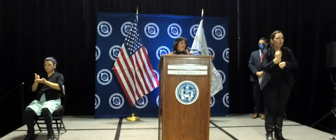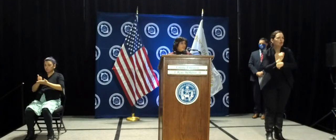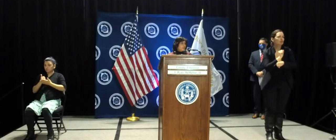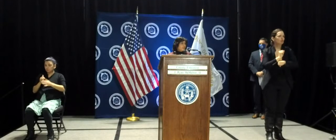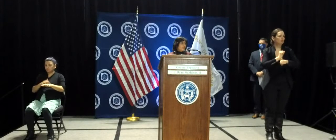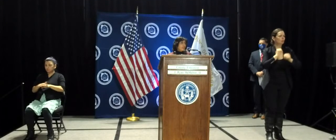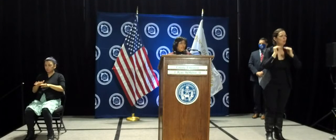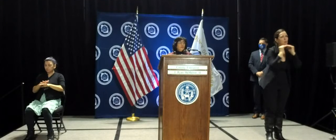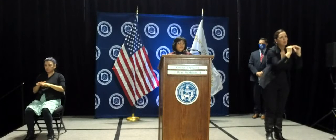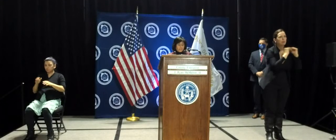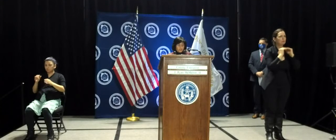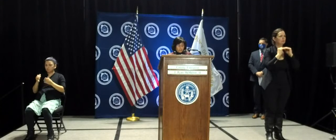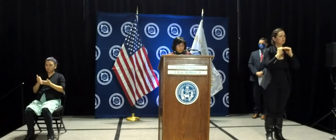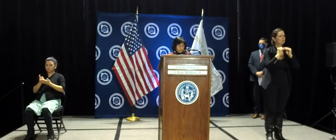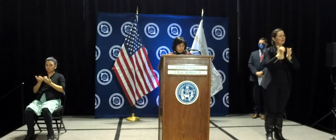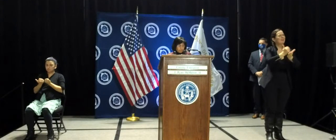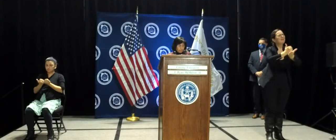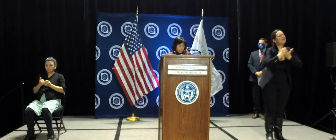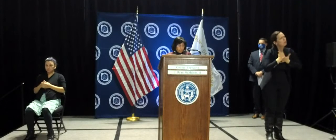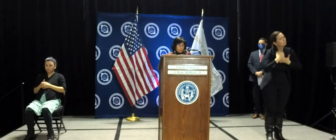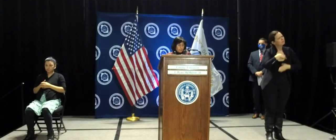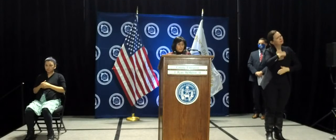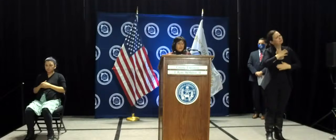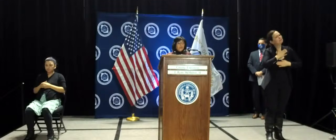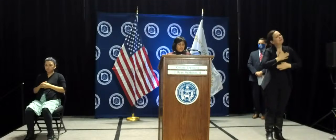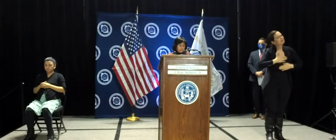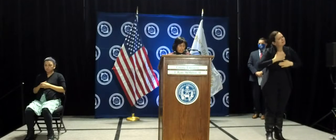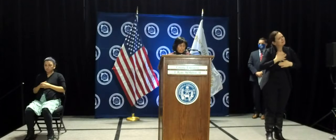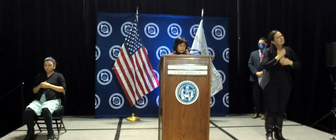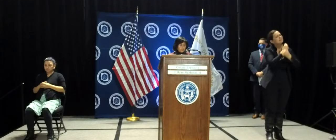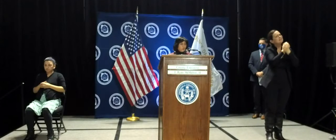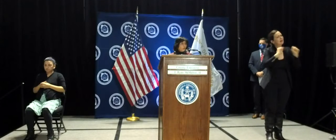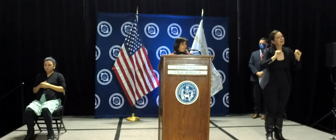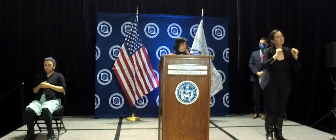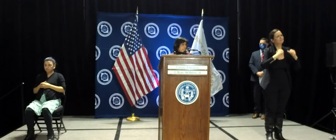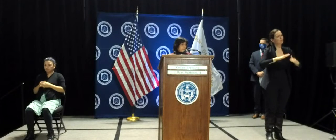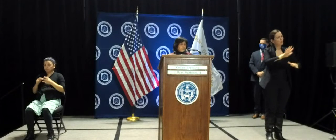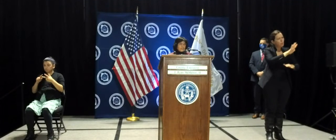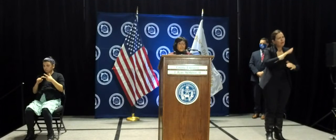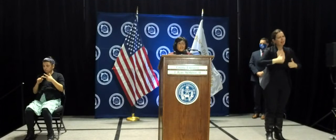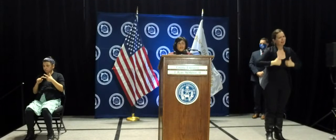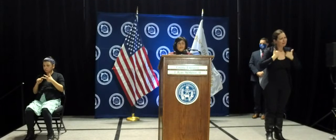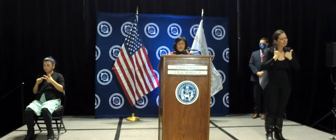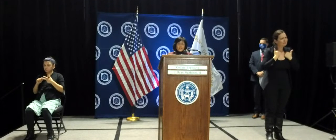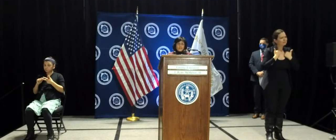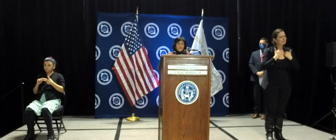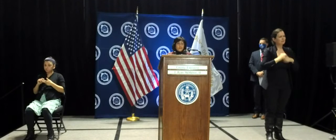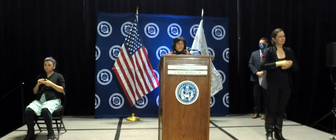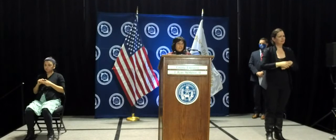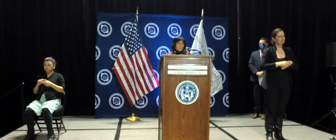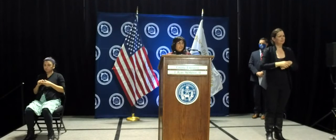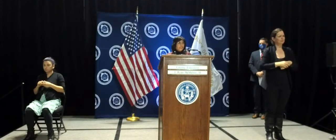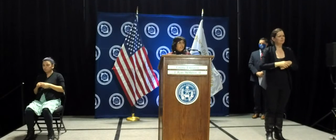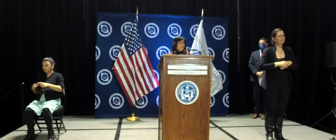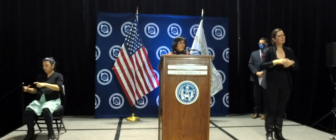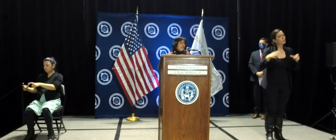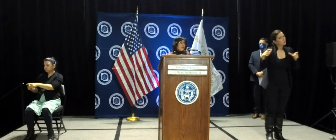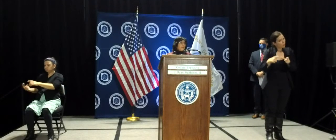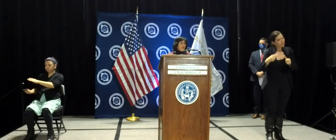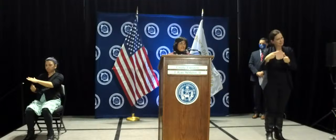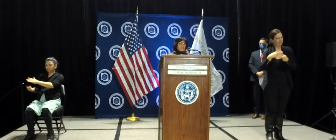reduce the transmission and help us save the community. Number 3 item, quarantine. As you saw,